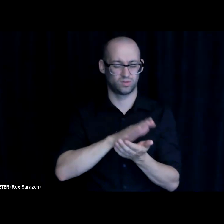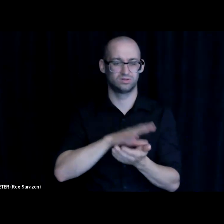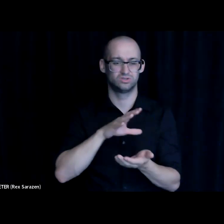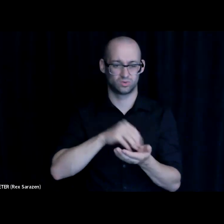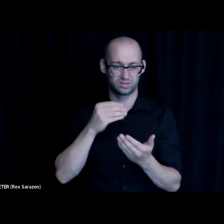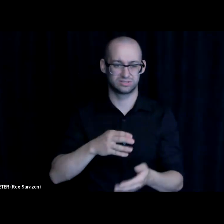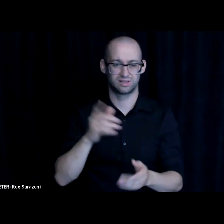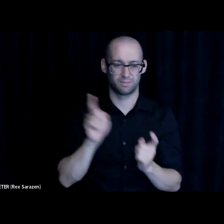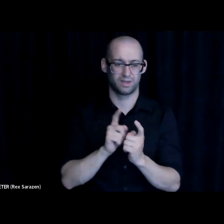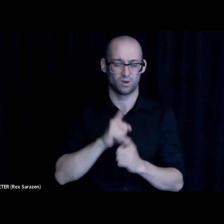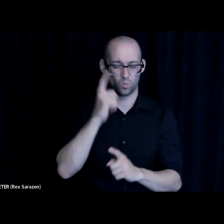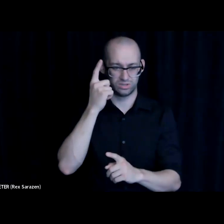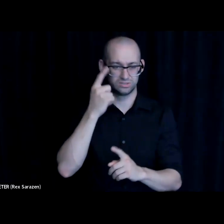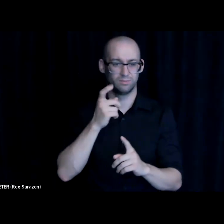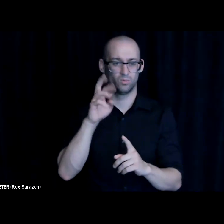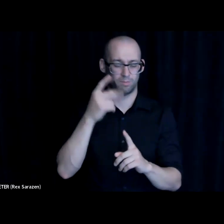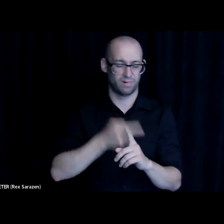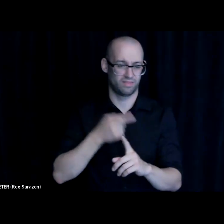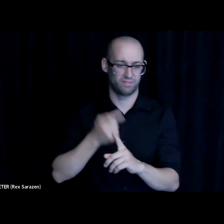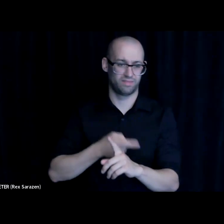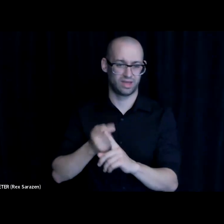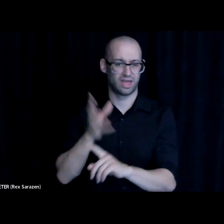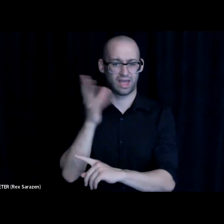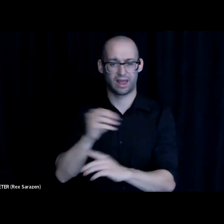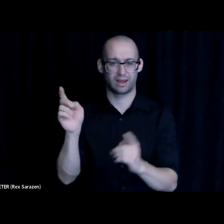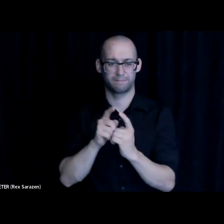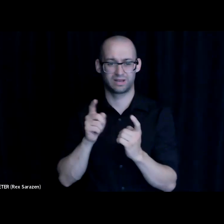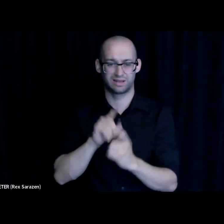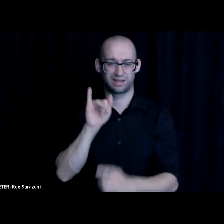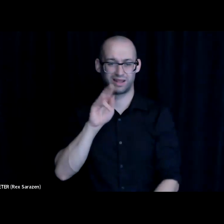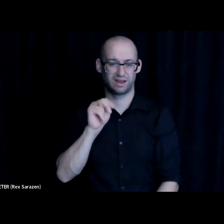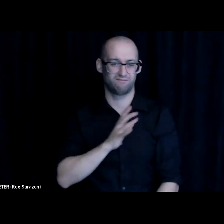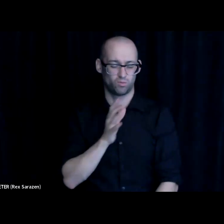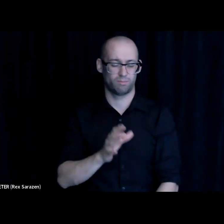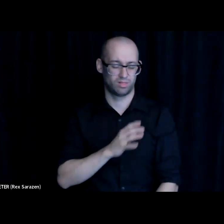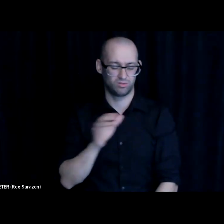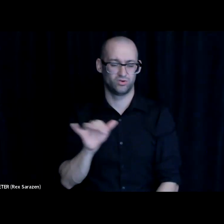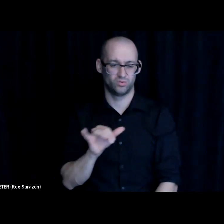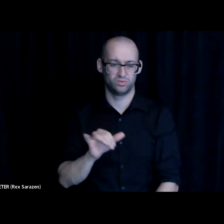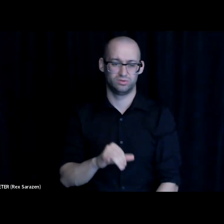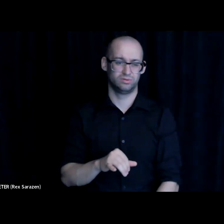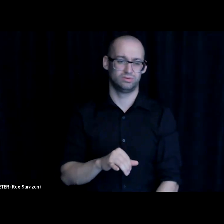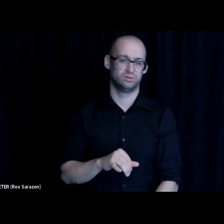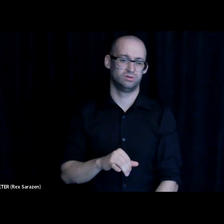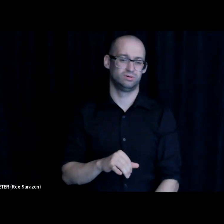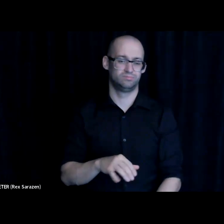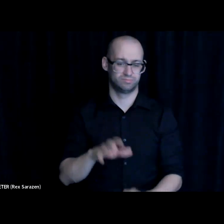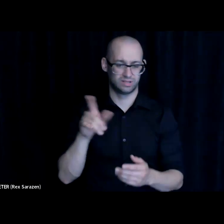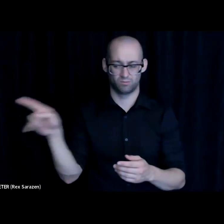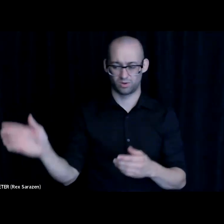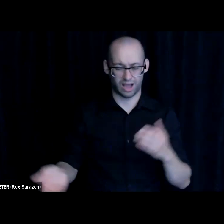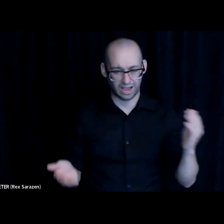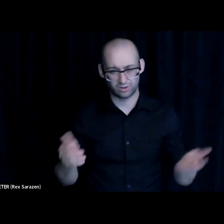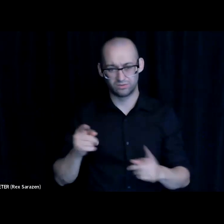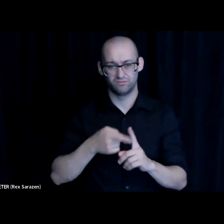They do meet informally during the summer. So during August, we recruit high school students from each of the high